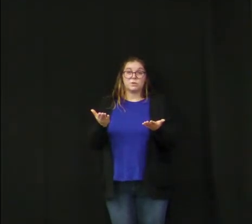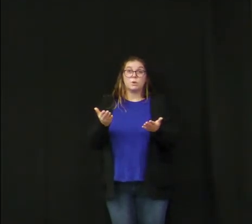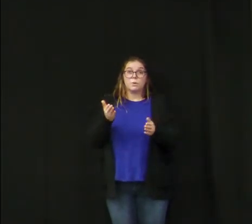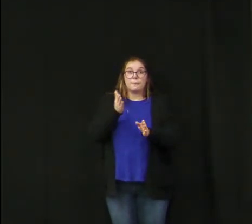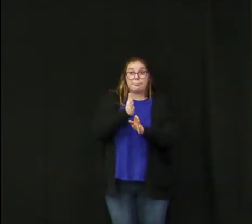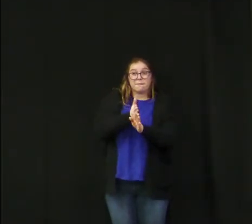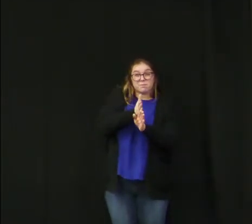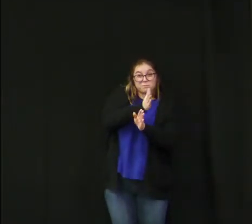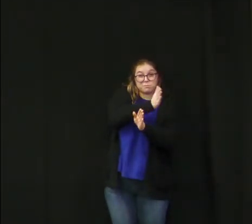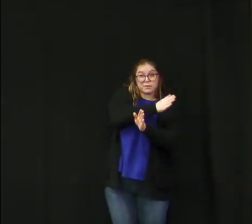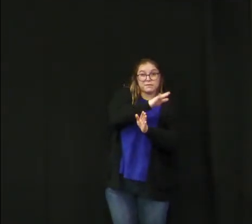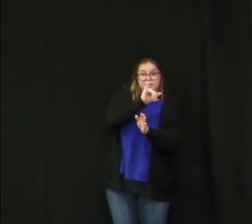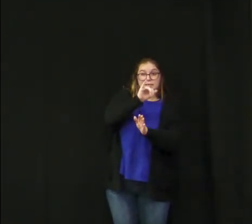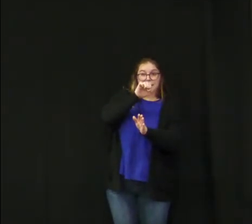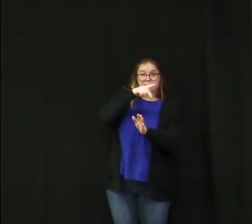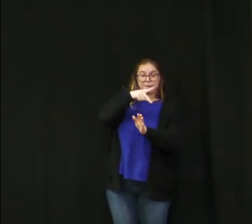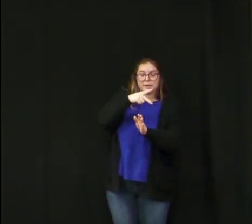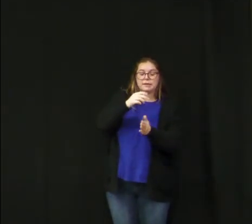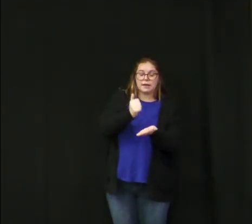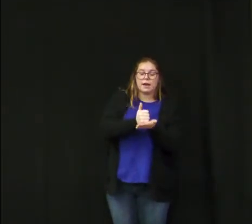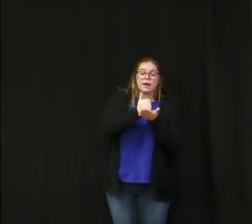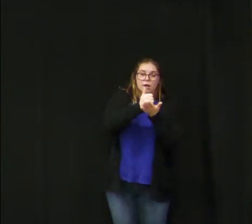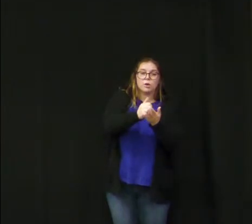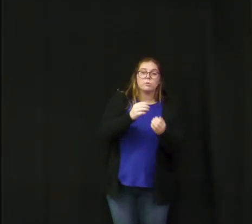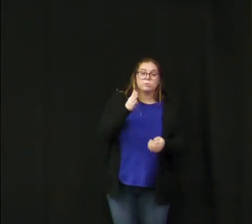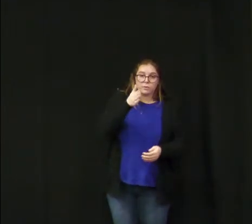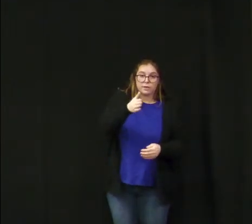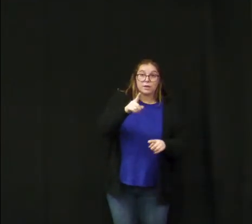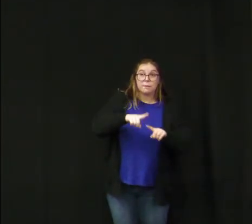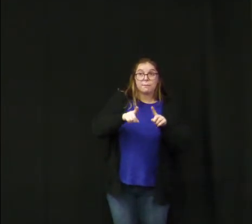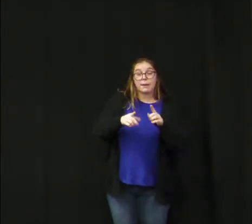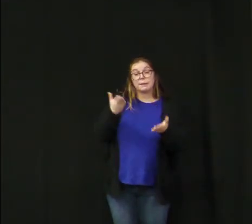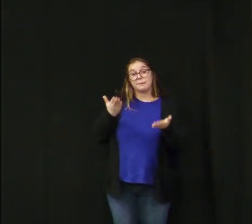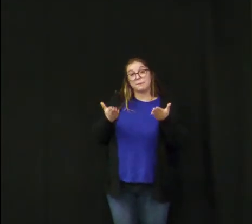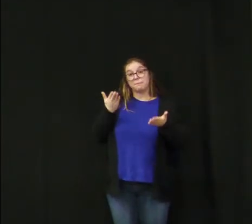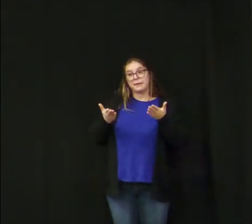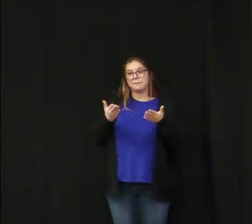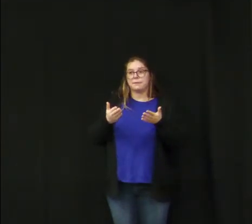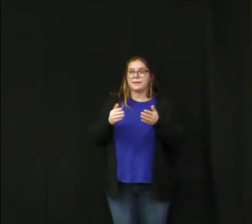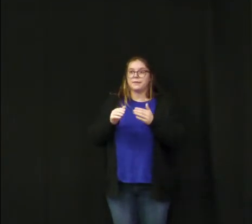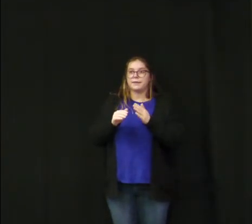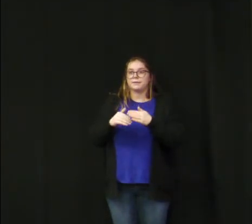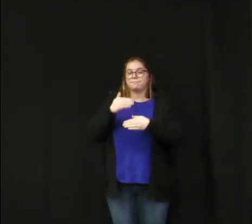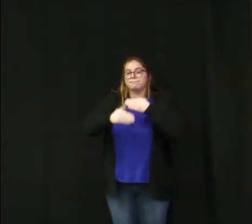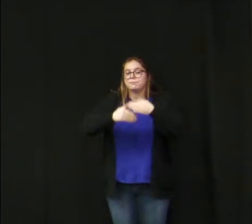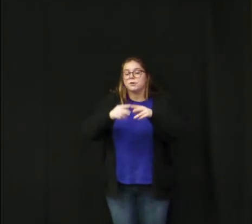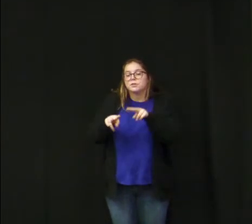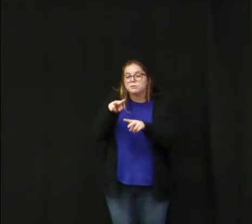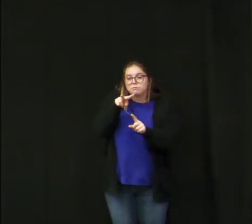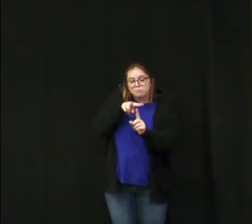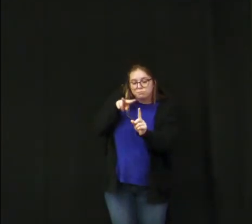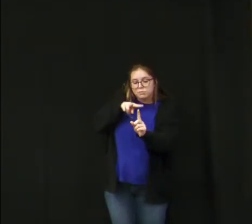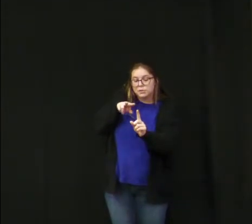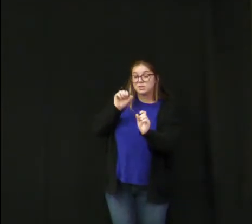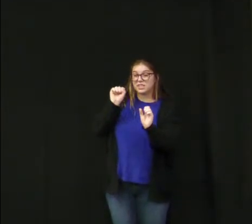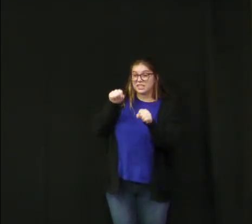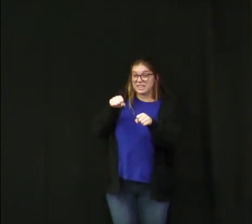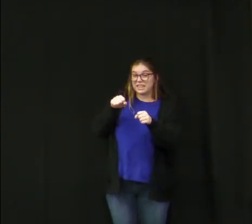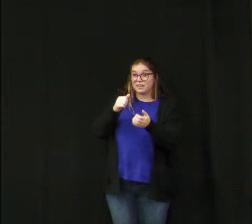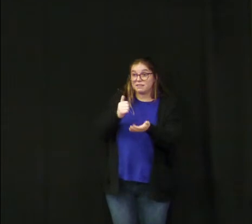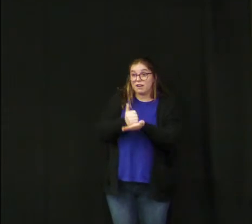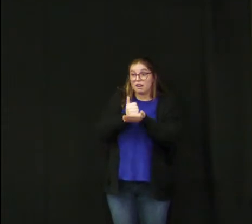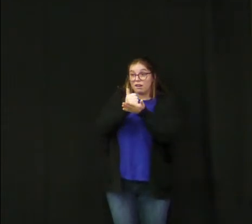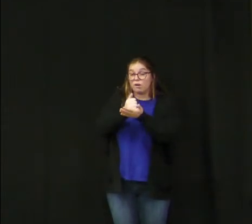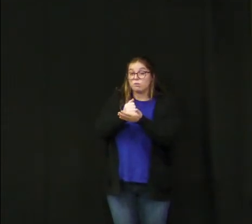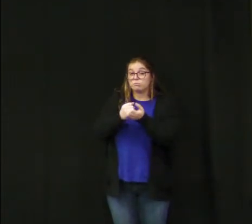is definitely gonna be another piece of the puzzle. Hopefully you have some progress monitoring from the other IEP that you can look at. But,